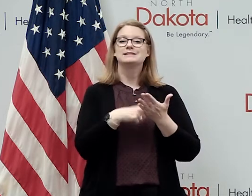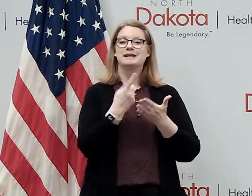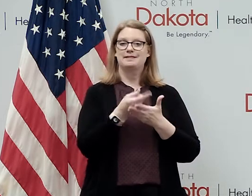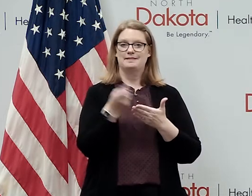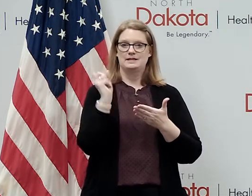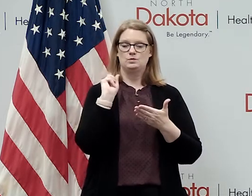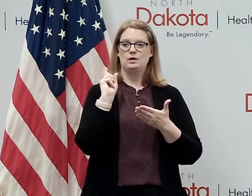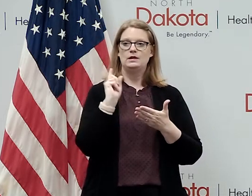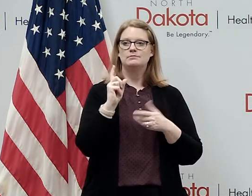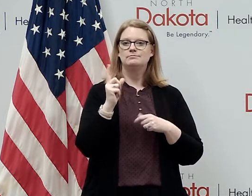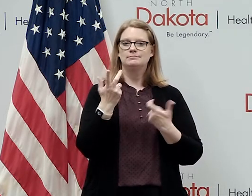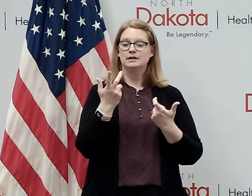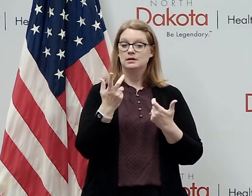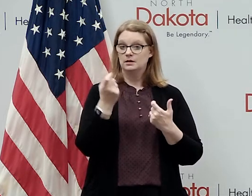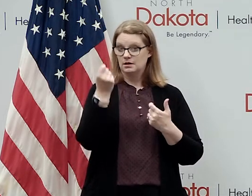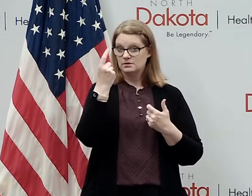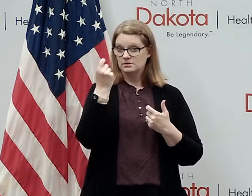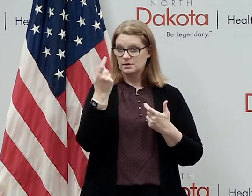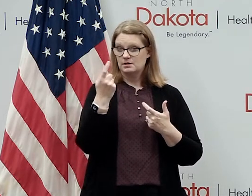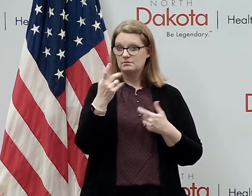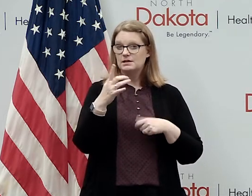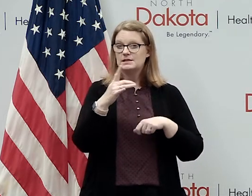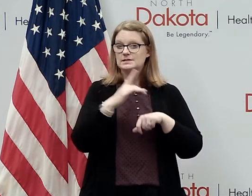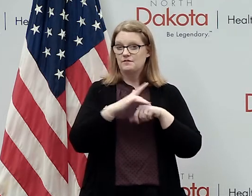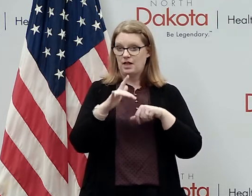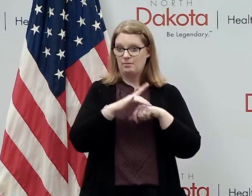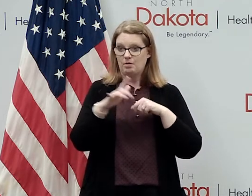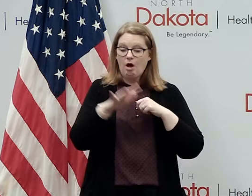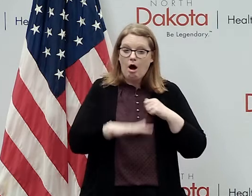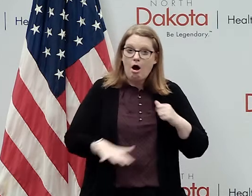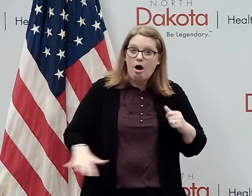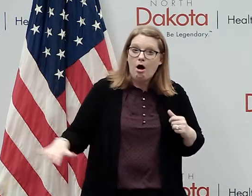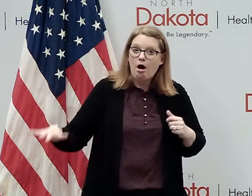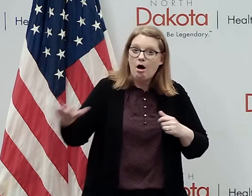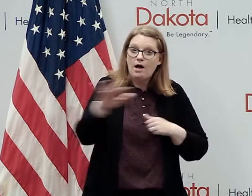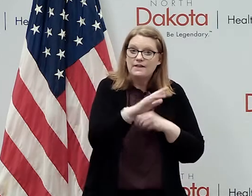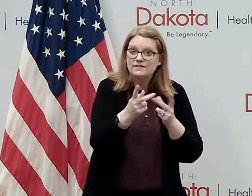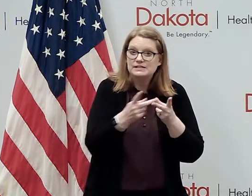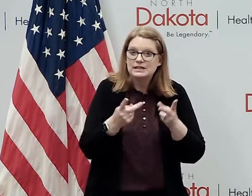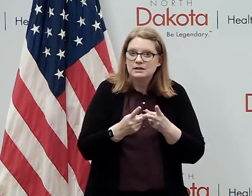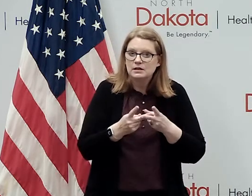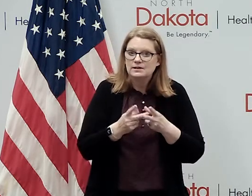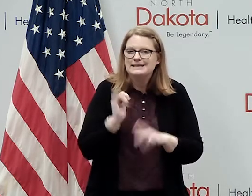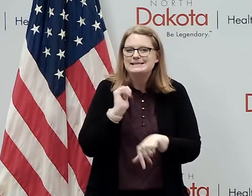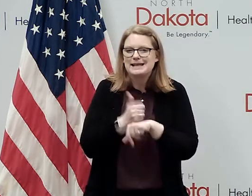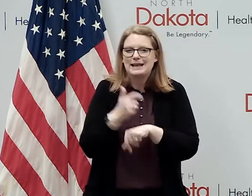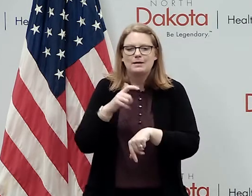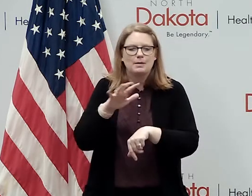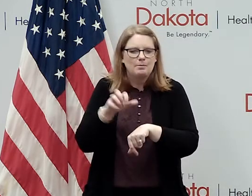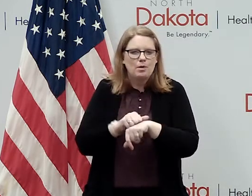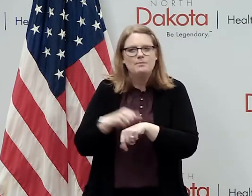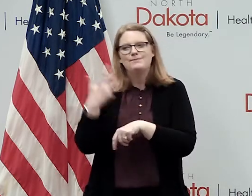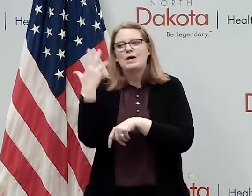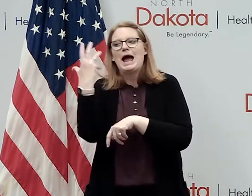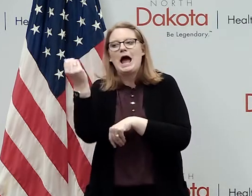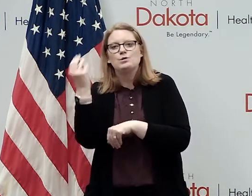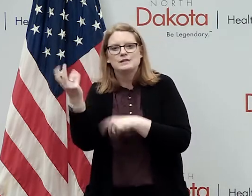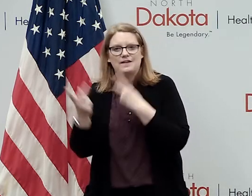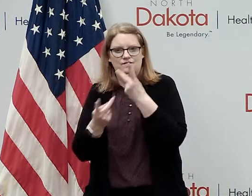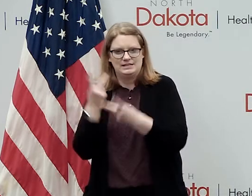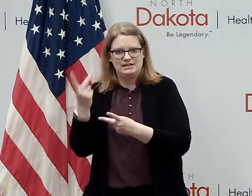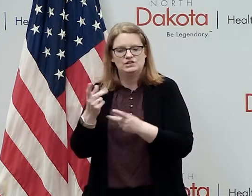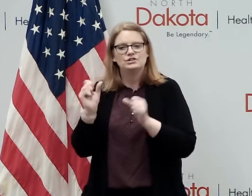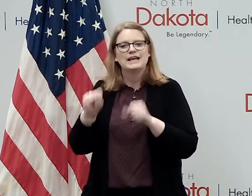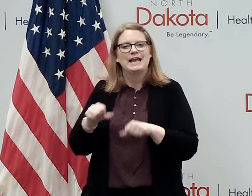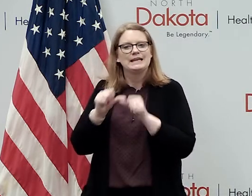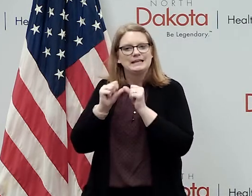is available across all of these, across all facilities. Scheduled outside visitation can continue to